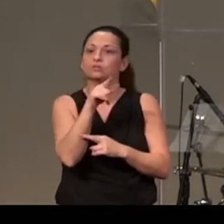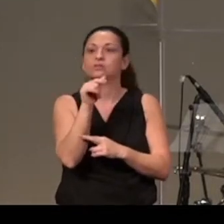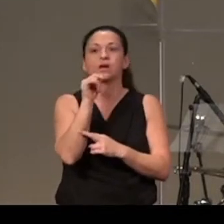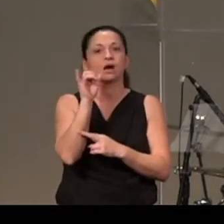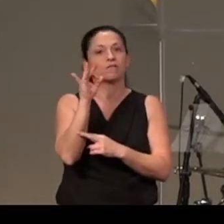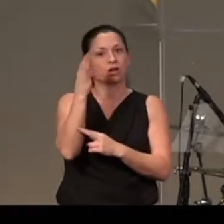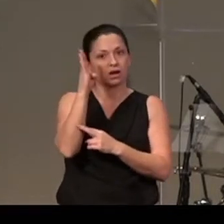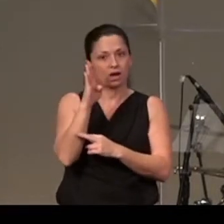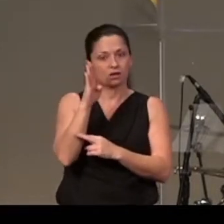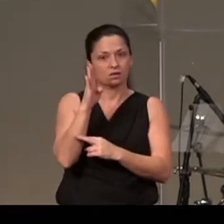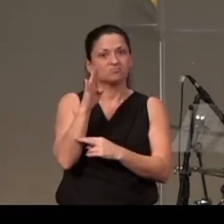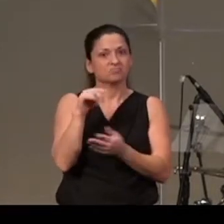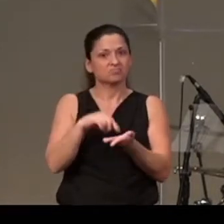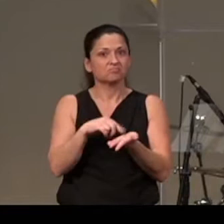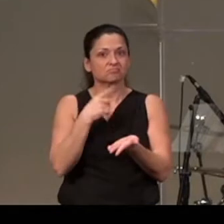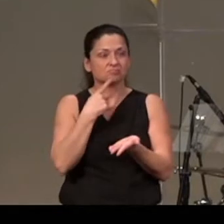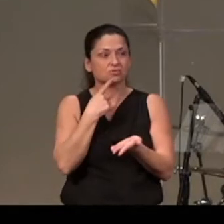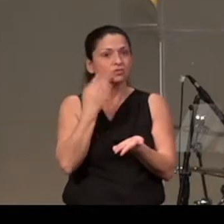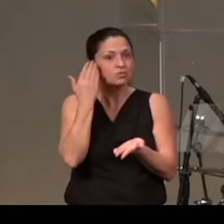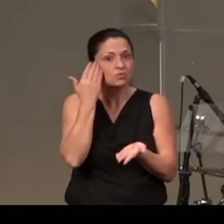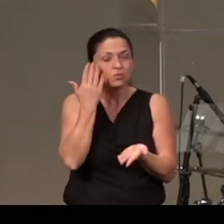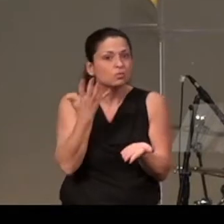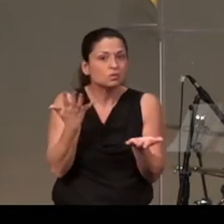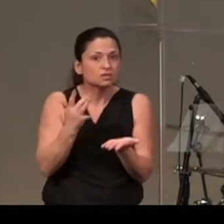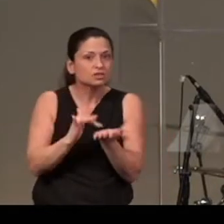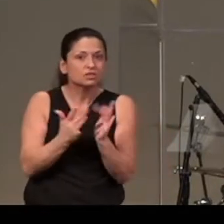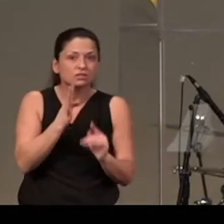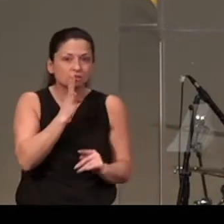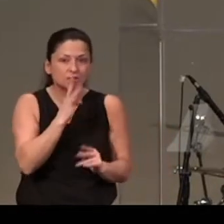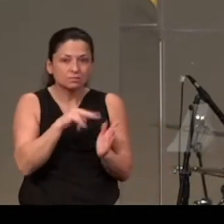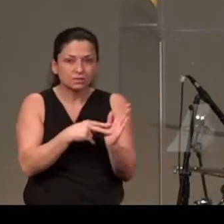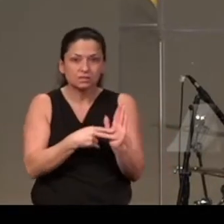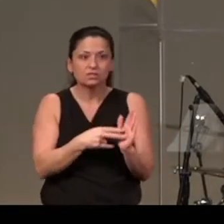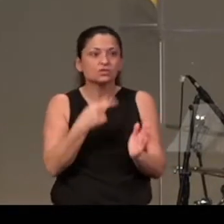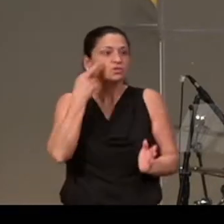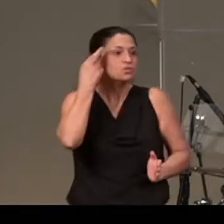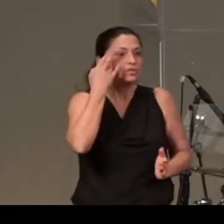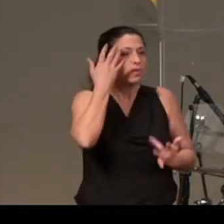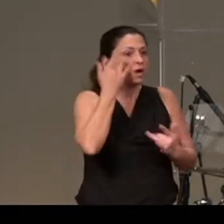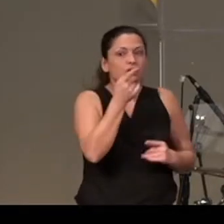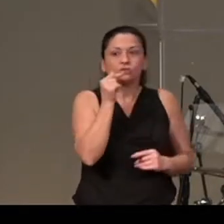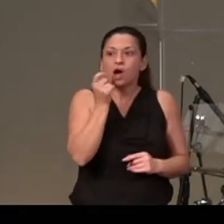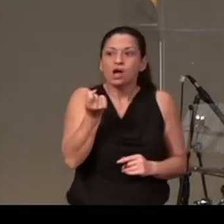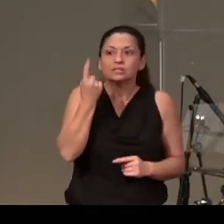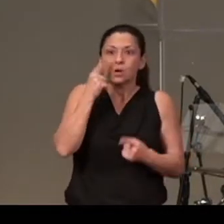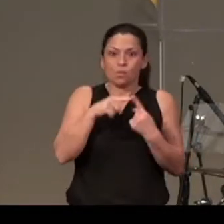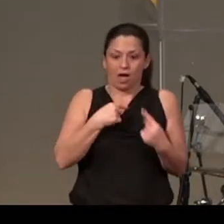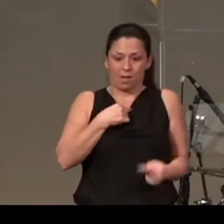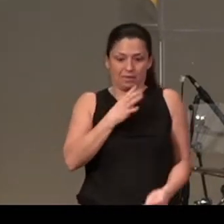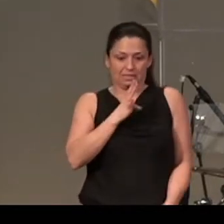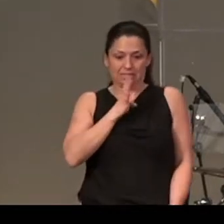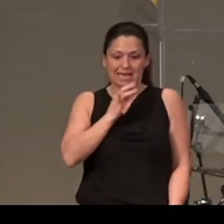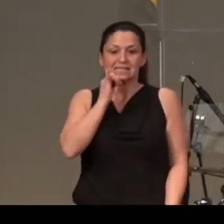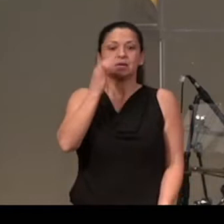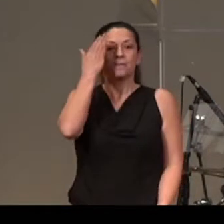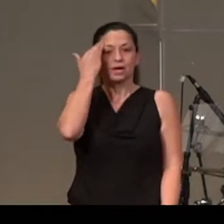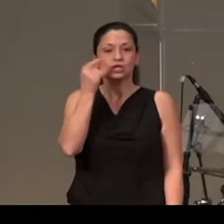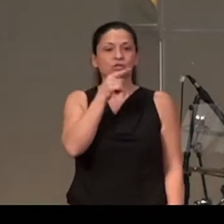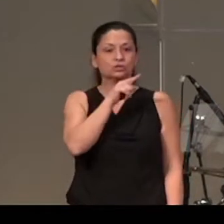God. Do you hear what Jesus is saying? The reason you don't understand what I'm saying is that